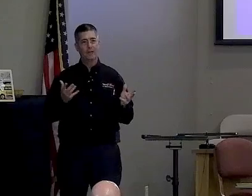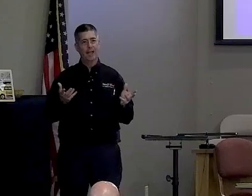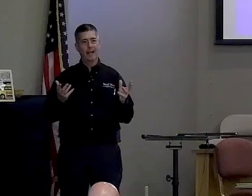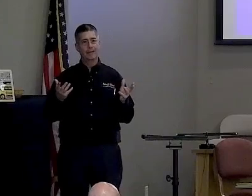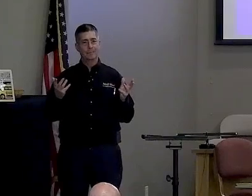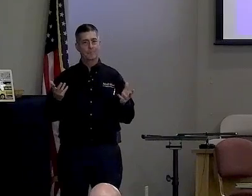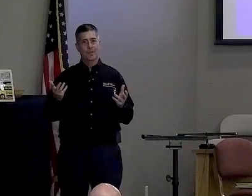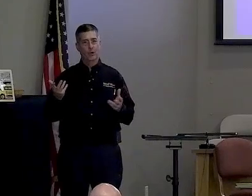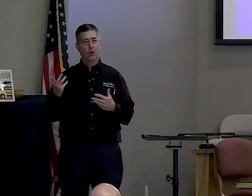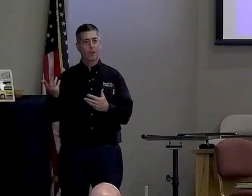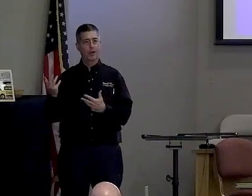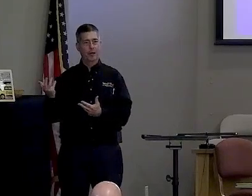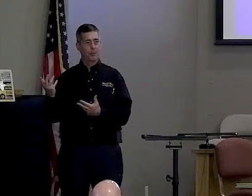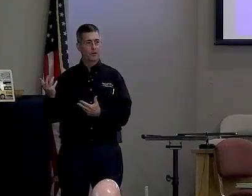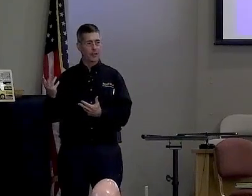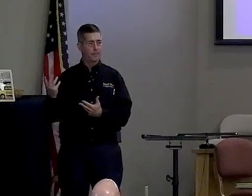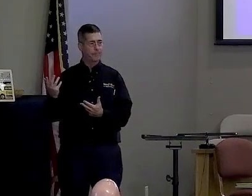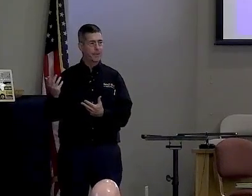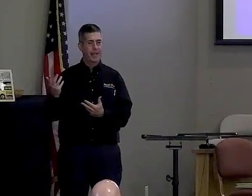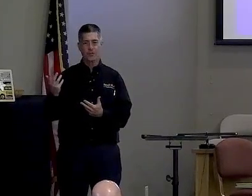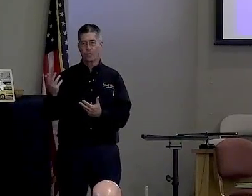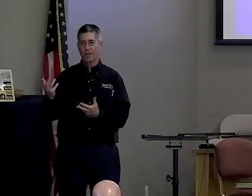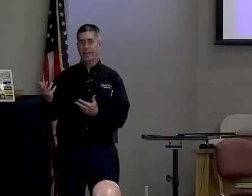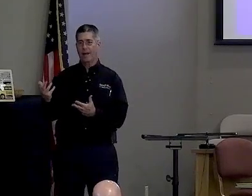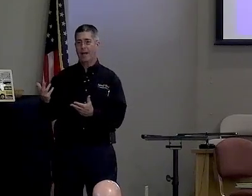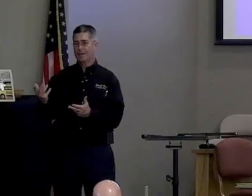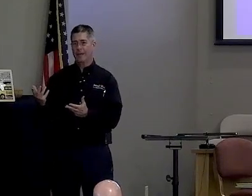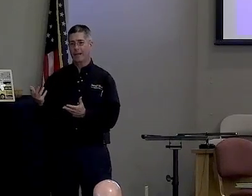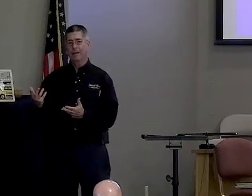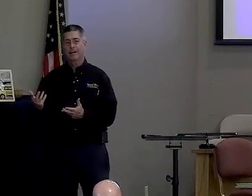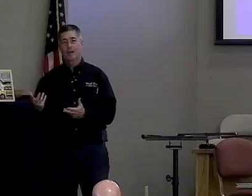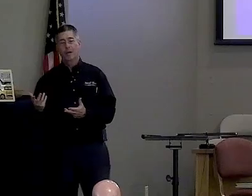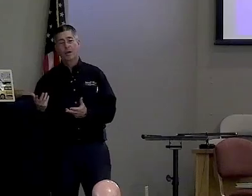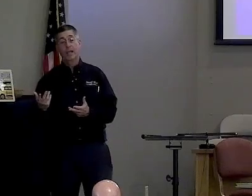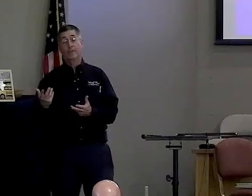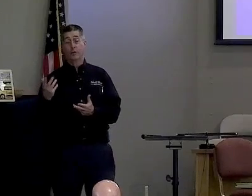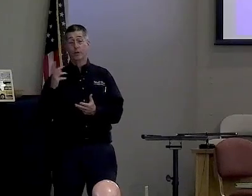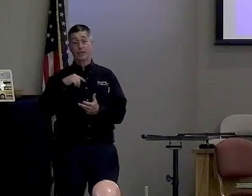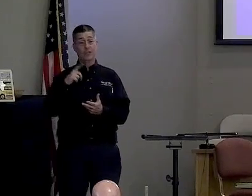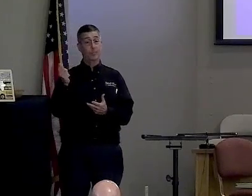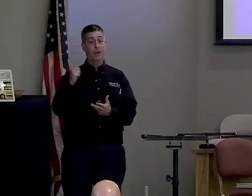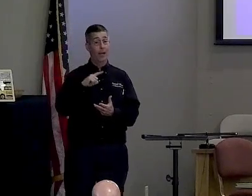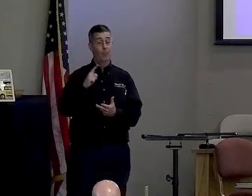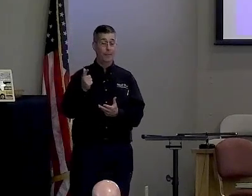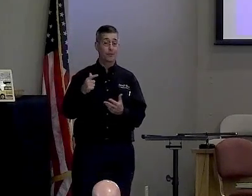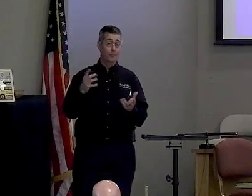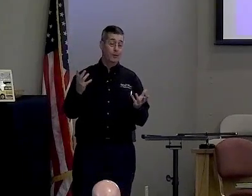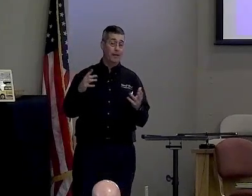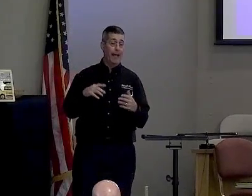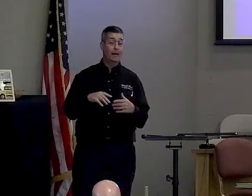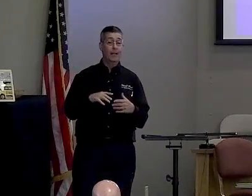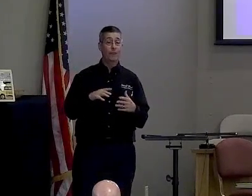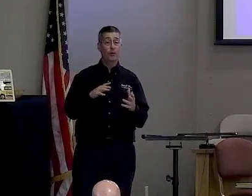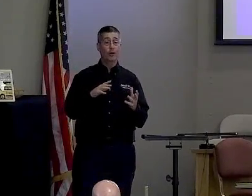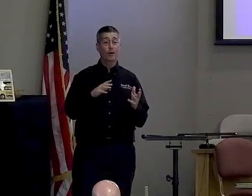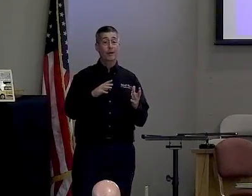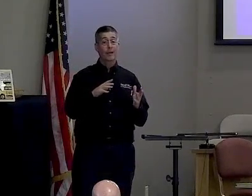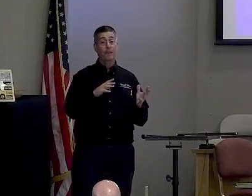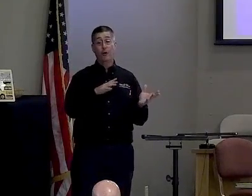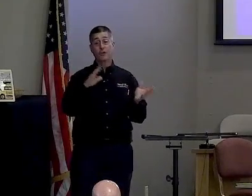like a normal hearing person. It's a really odd thing. If we're doing SimCom, we have to do that. If we're focusing